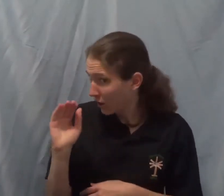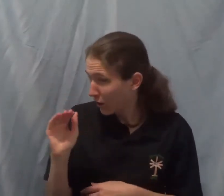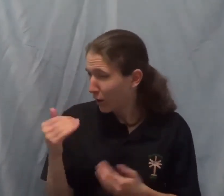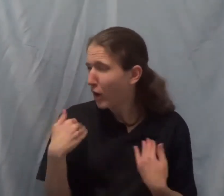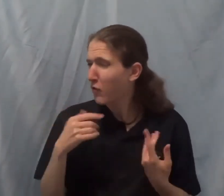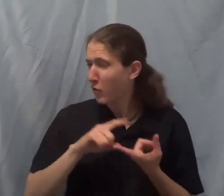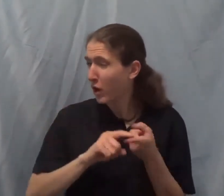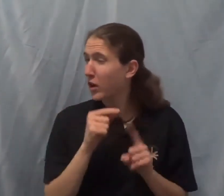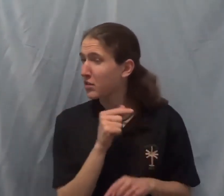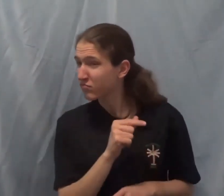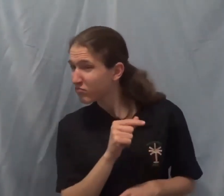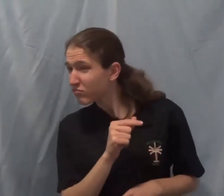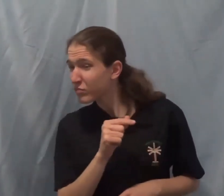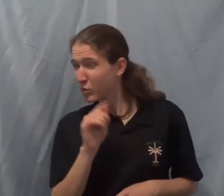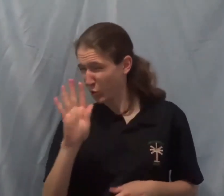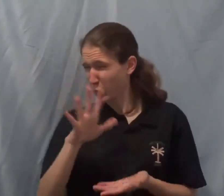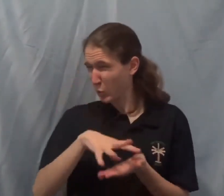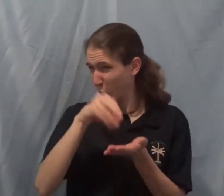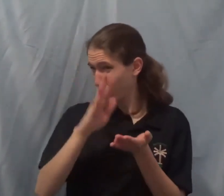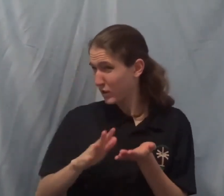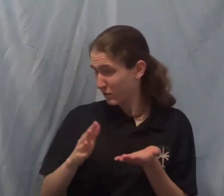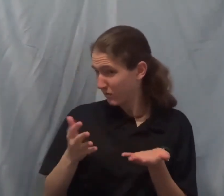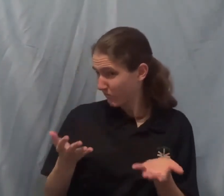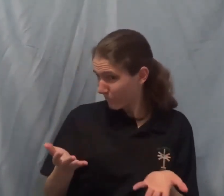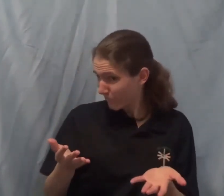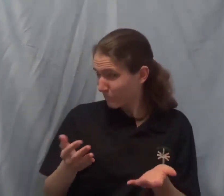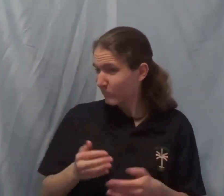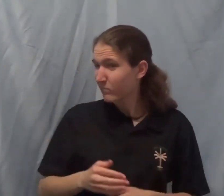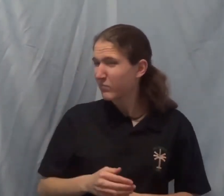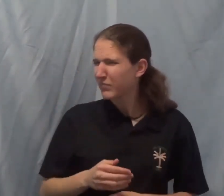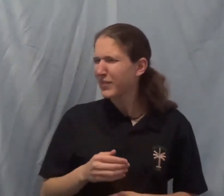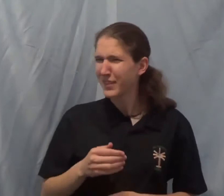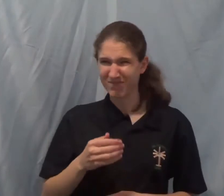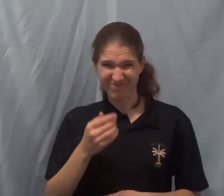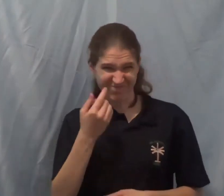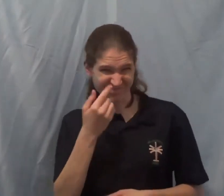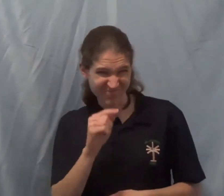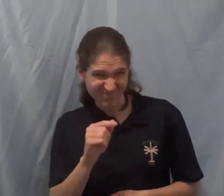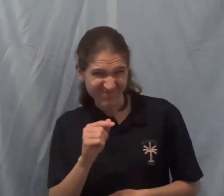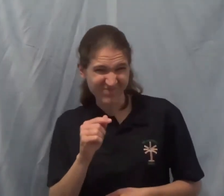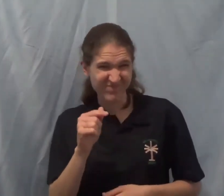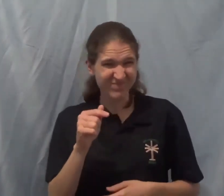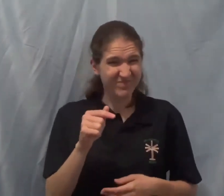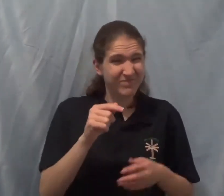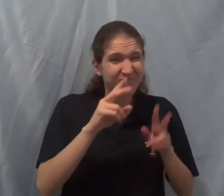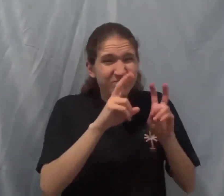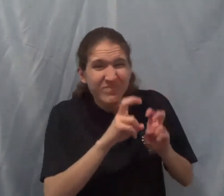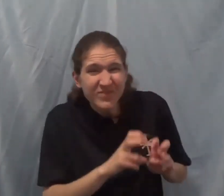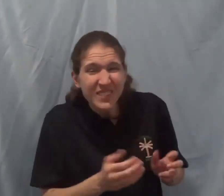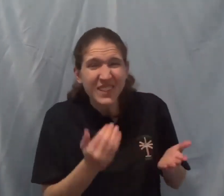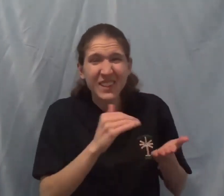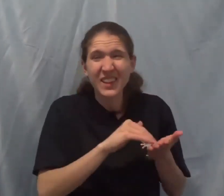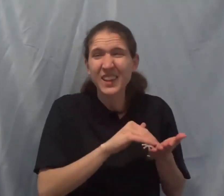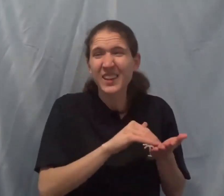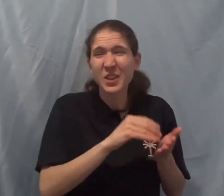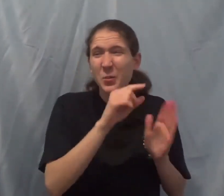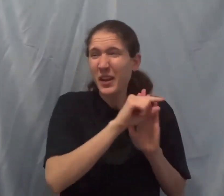your students, and I really like you to give her a B. She is a B. I mean, look at it more closely. We're not going to cheat, of